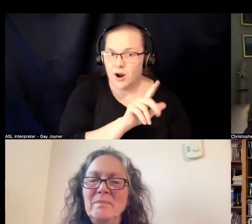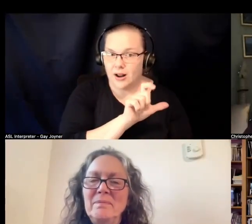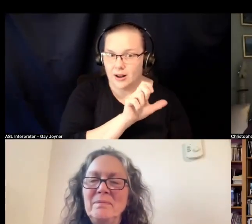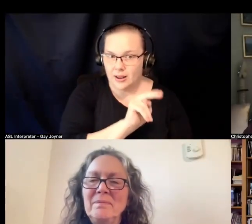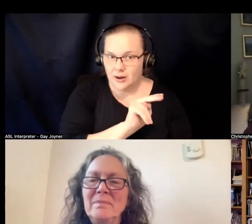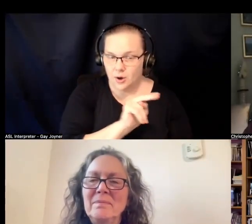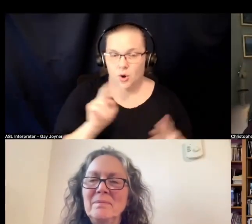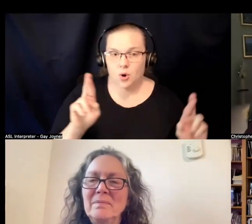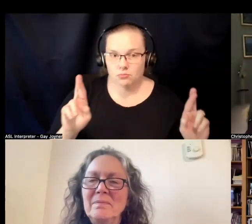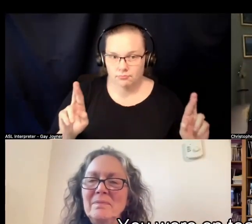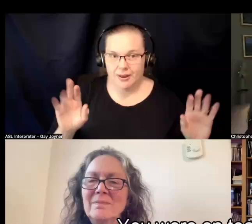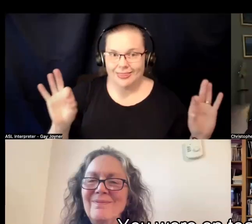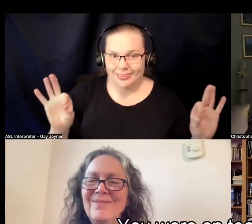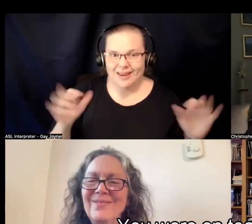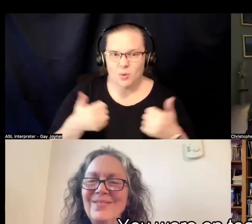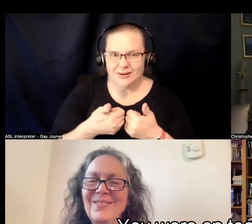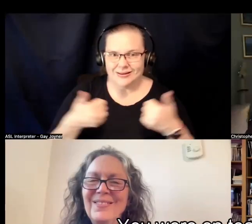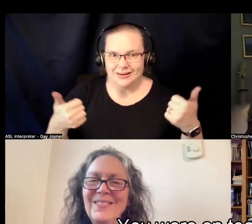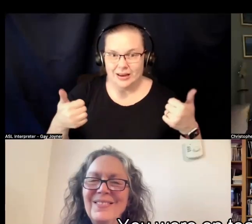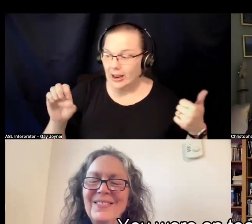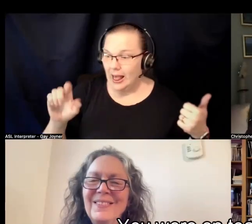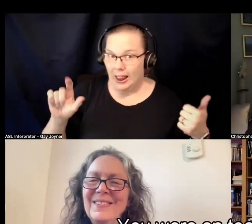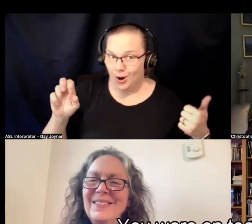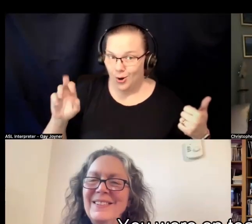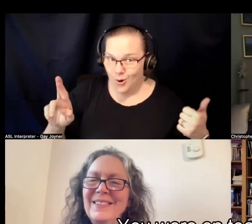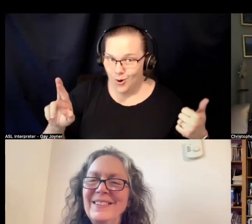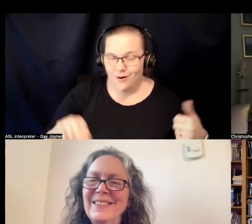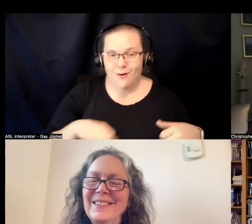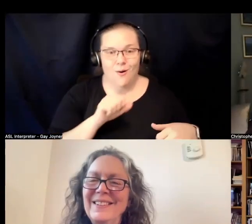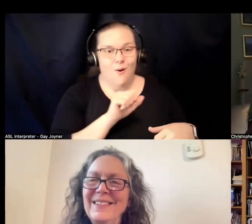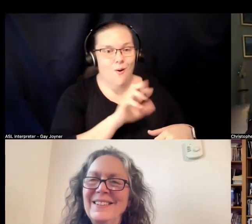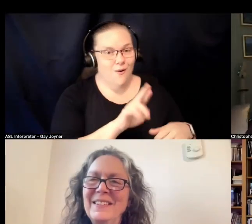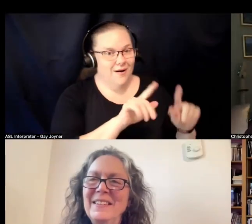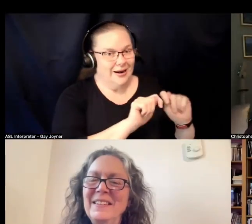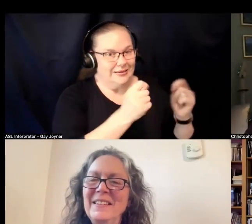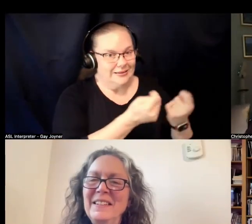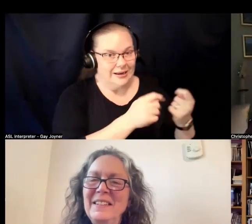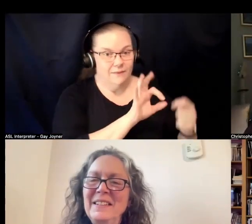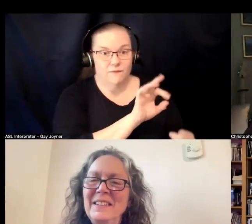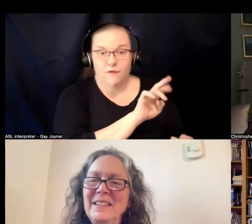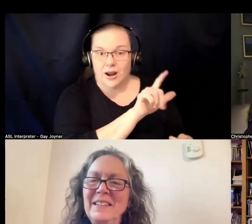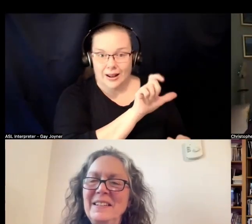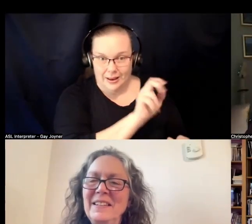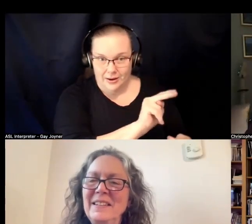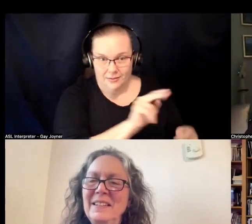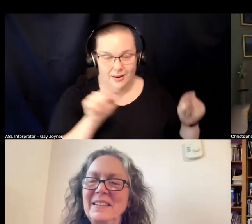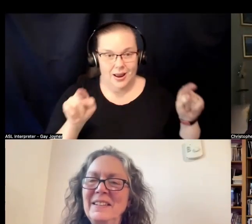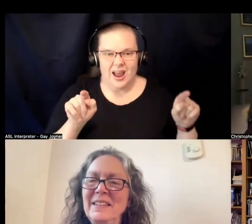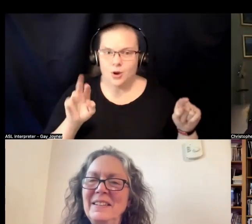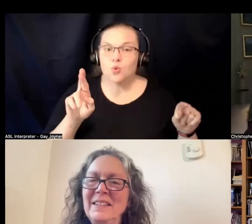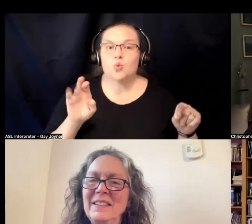had separate teams. You were on Team Eleanor or you were on Team Franklin, and rare was the person who